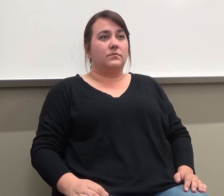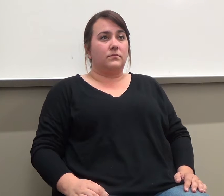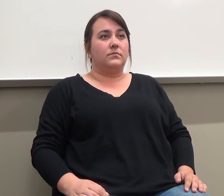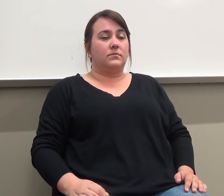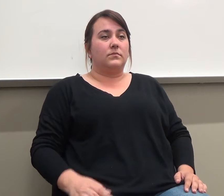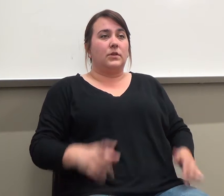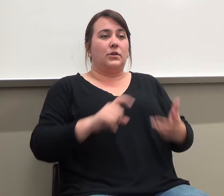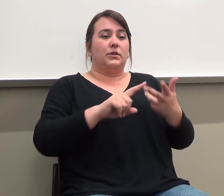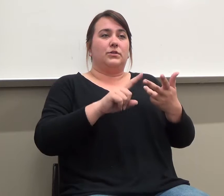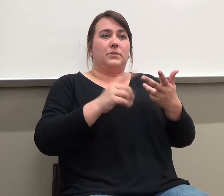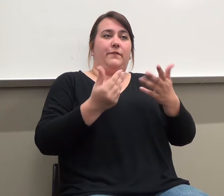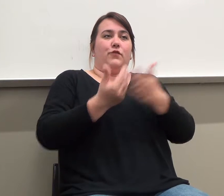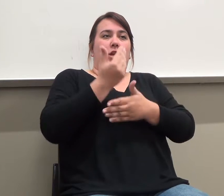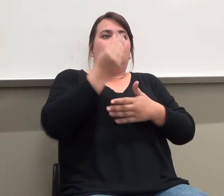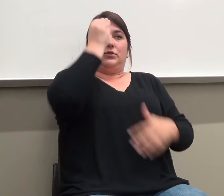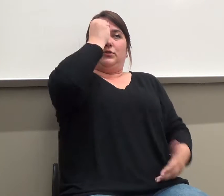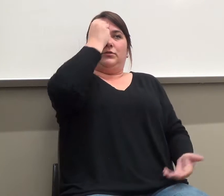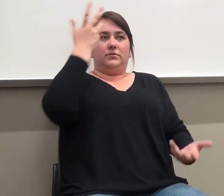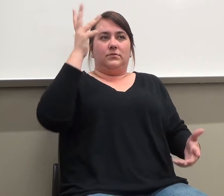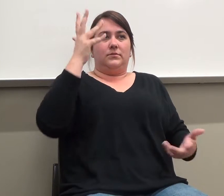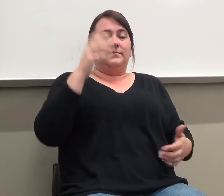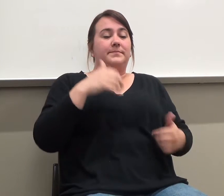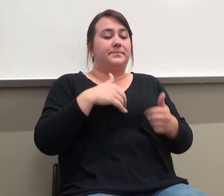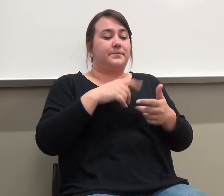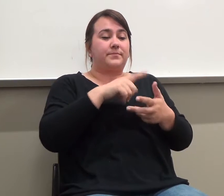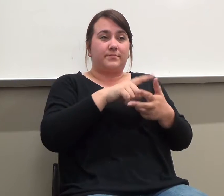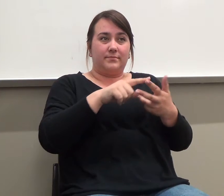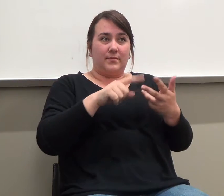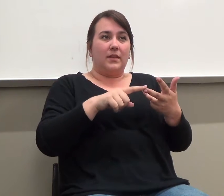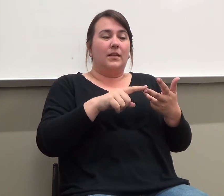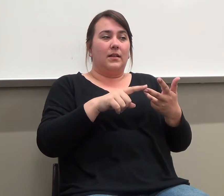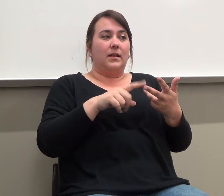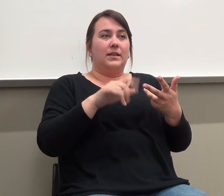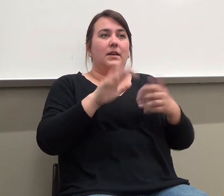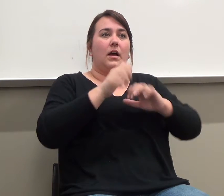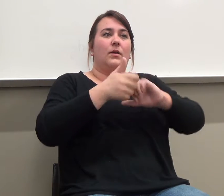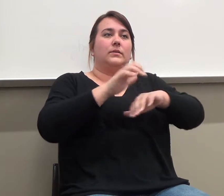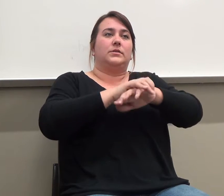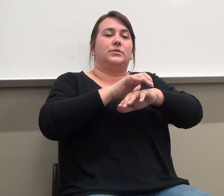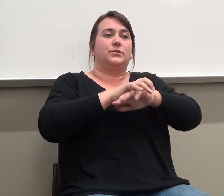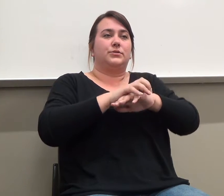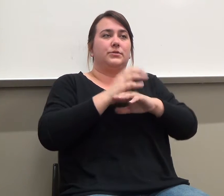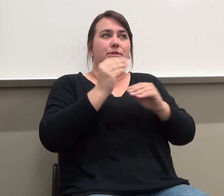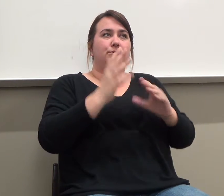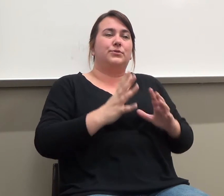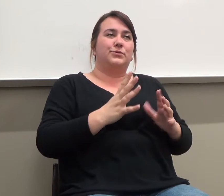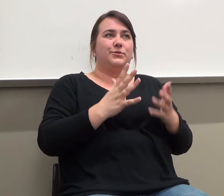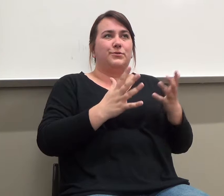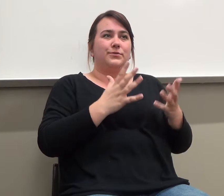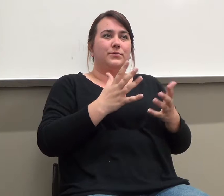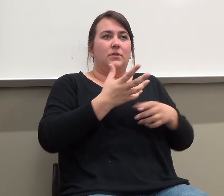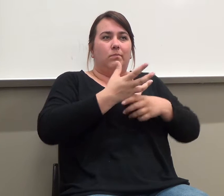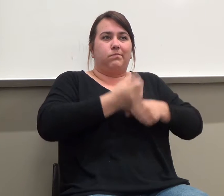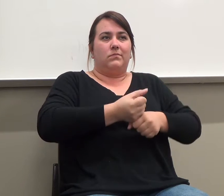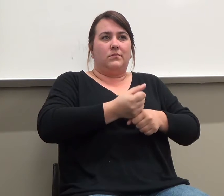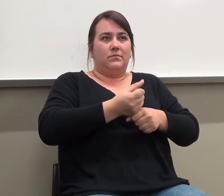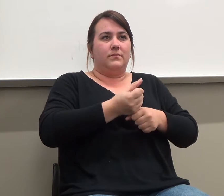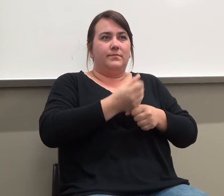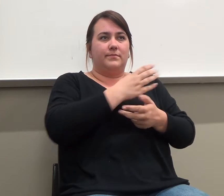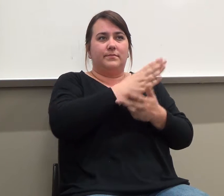fresh in your mind. And these are, you know, this is how English teachers abbreviate it. Sometimes you